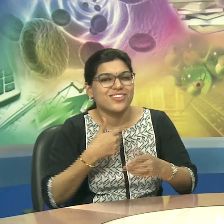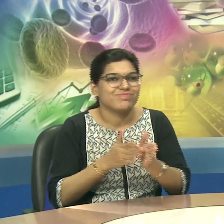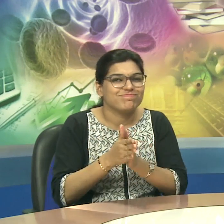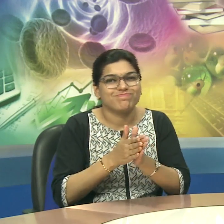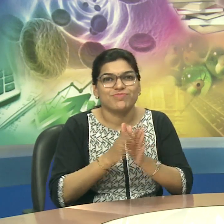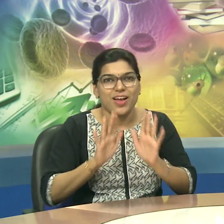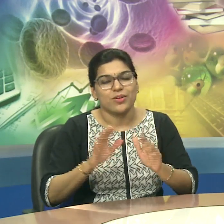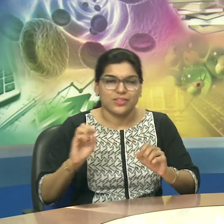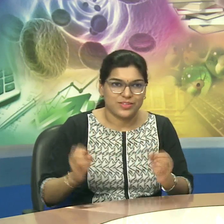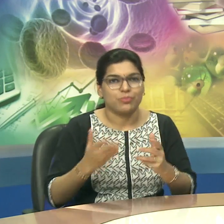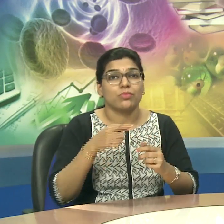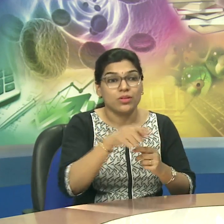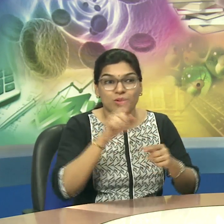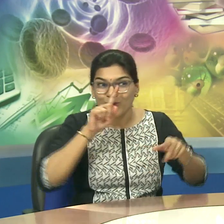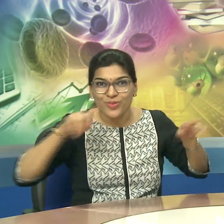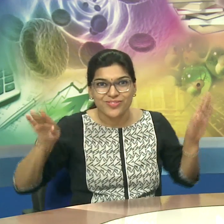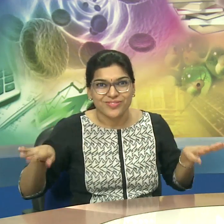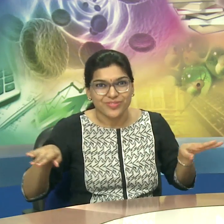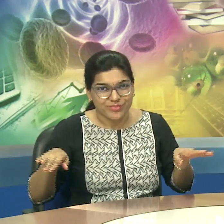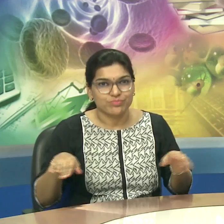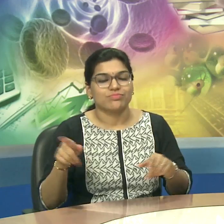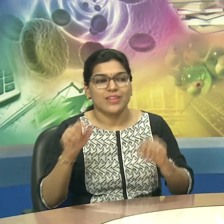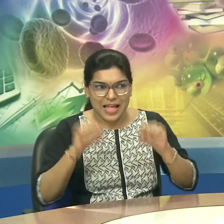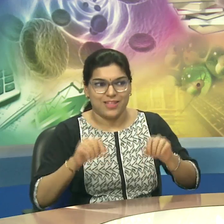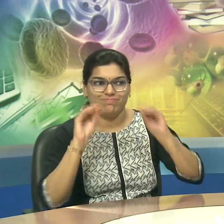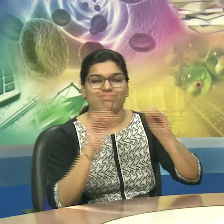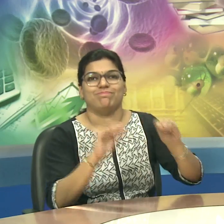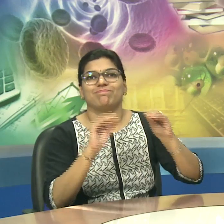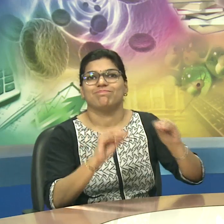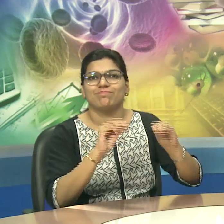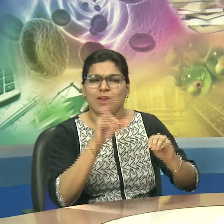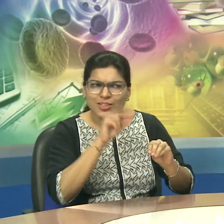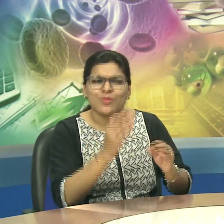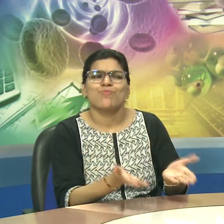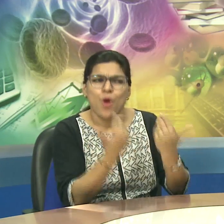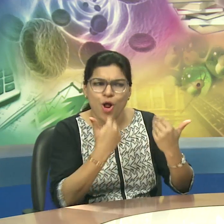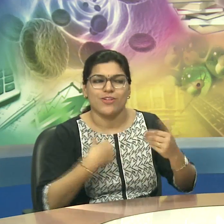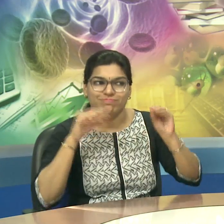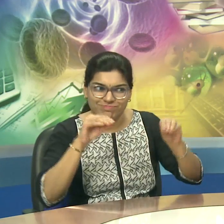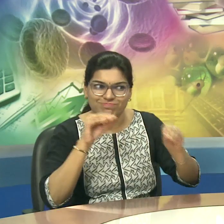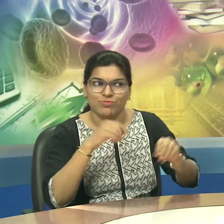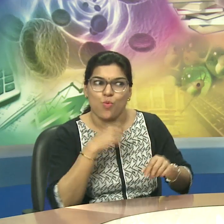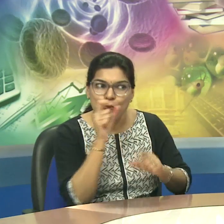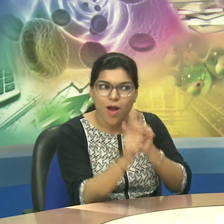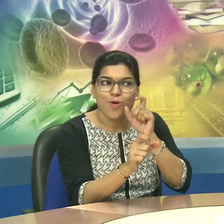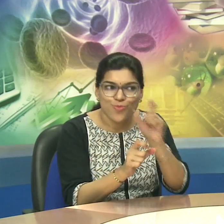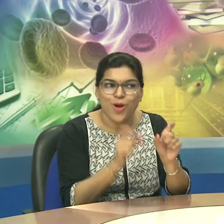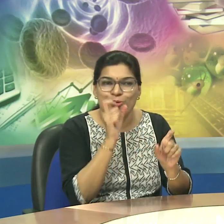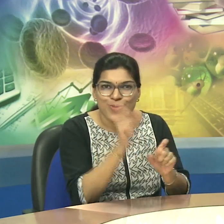And anyways, she insisted on keeping the parrot, and she insisted on teaching it to talk.